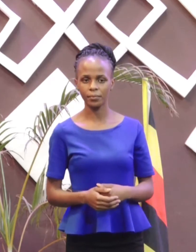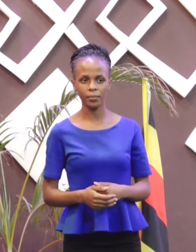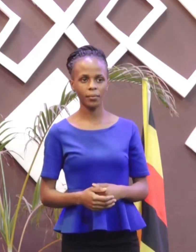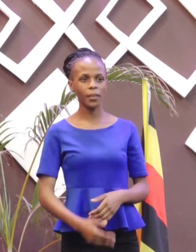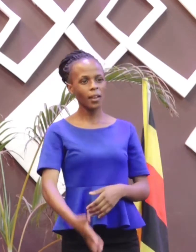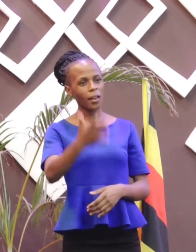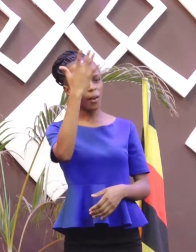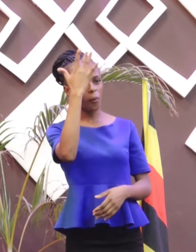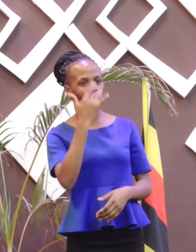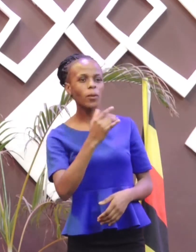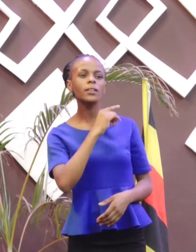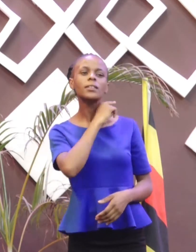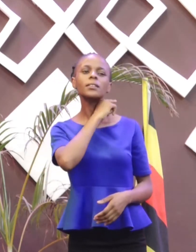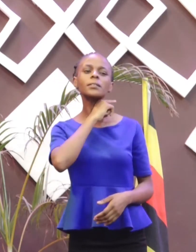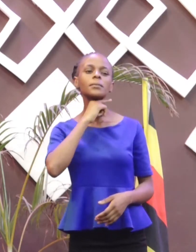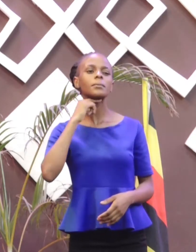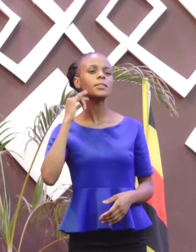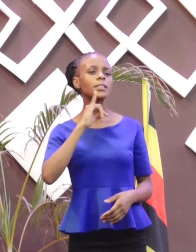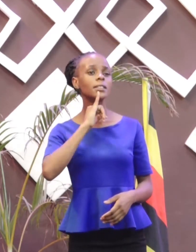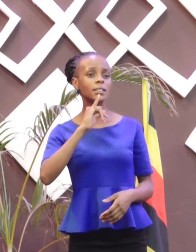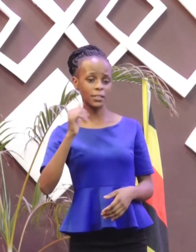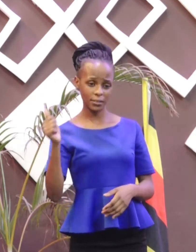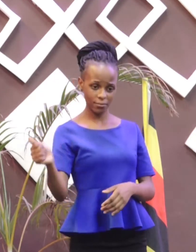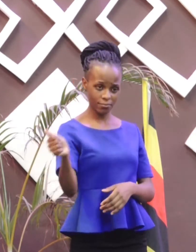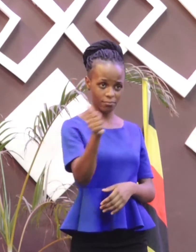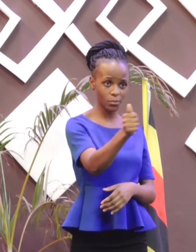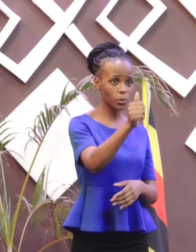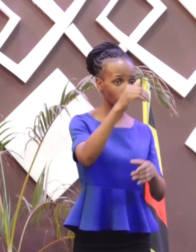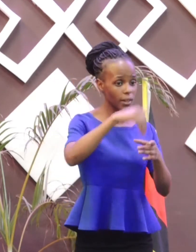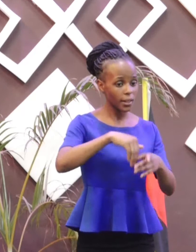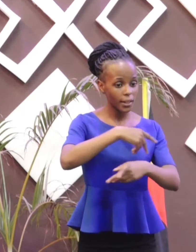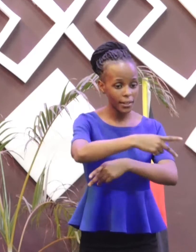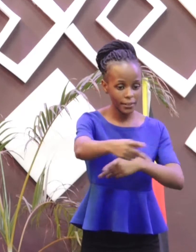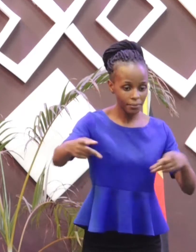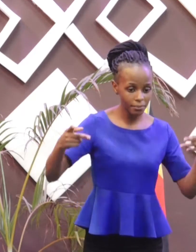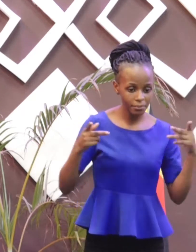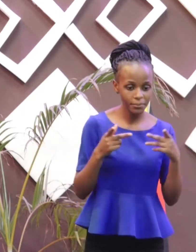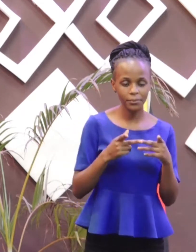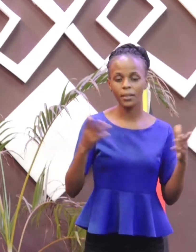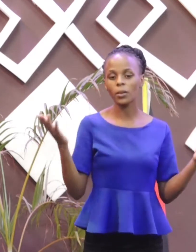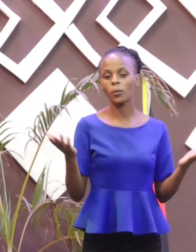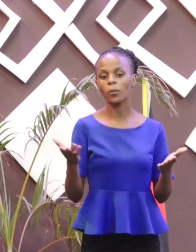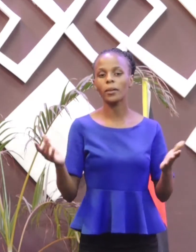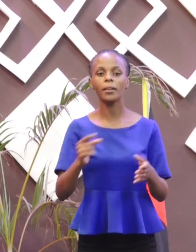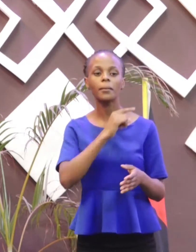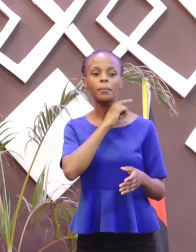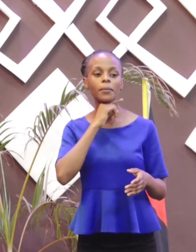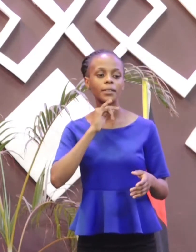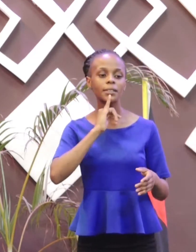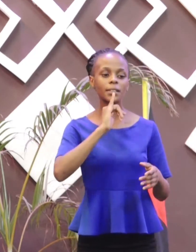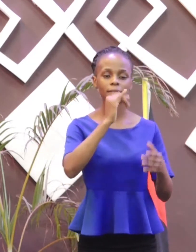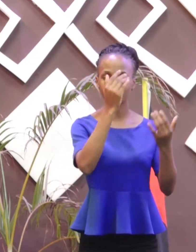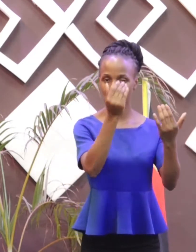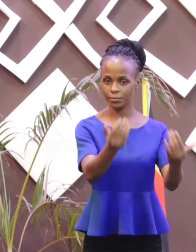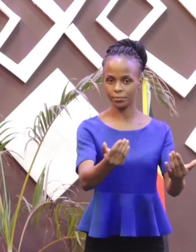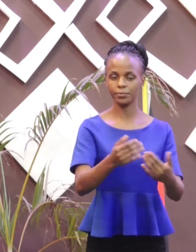Why that pastor is positioned in the capacity where he has been positioned. Lwaki omusumboyo